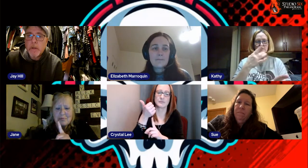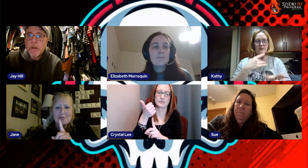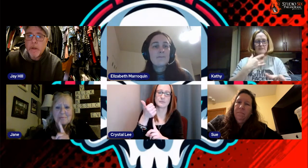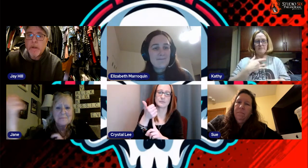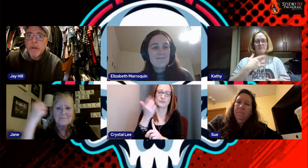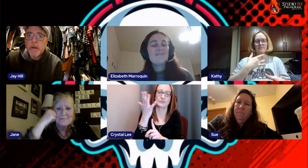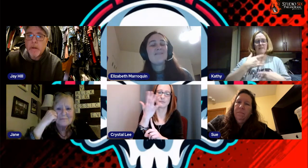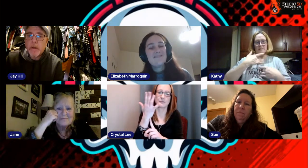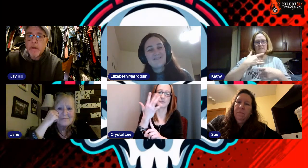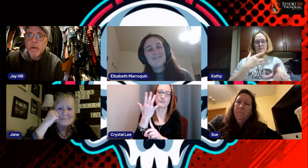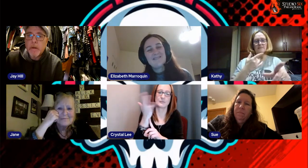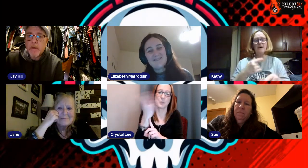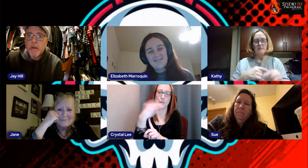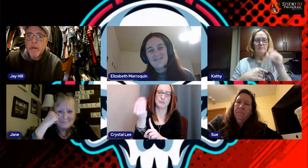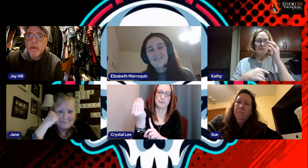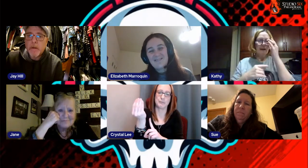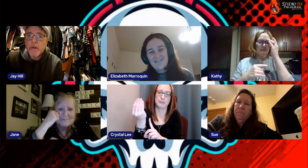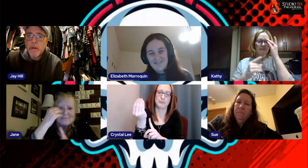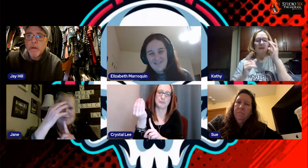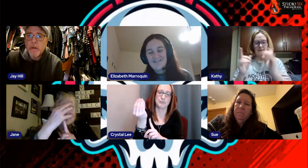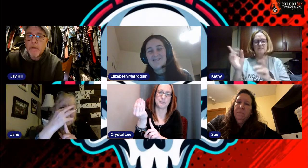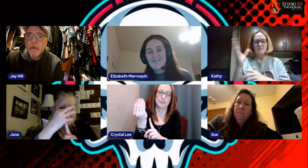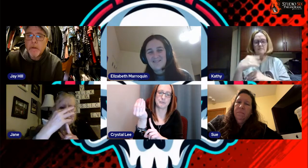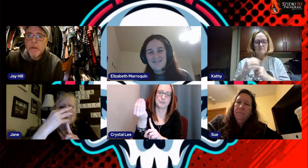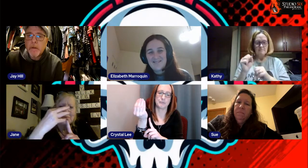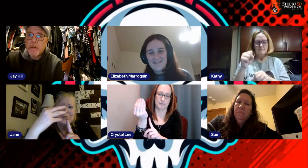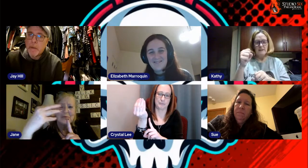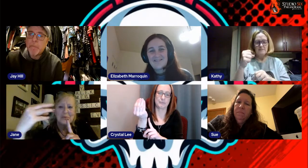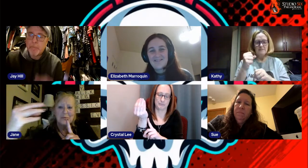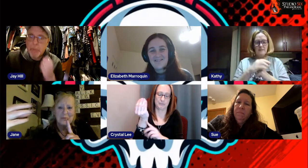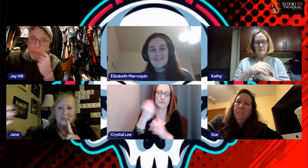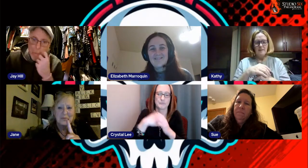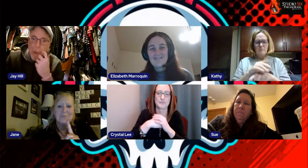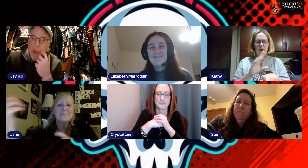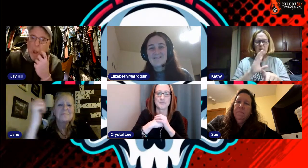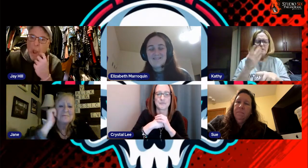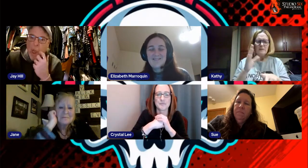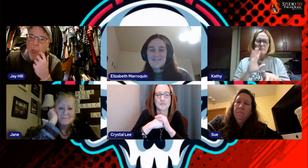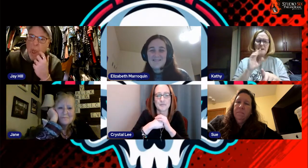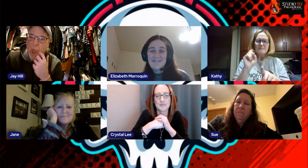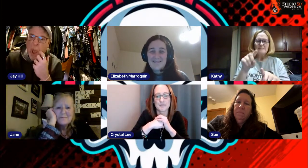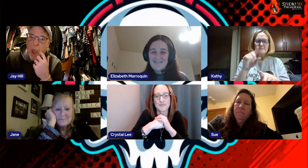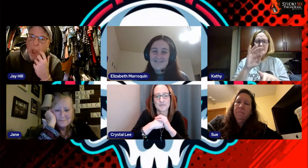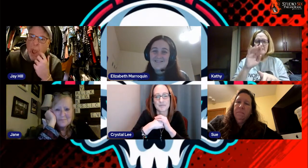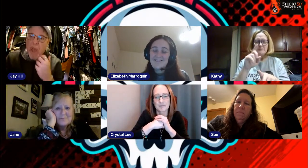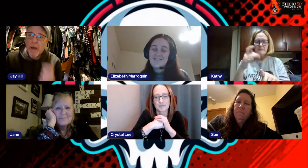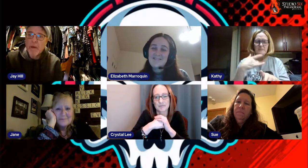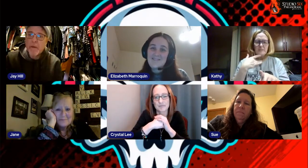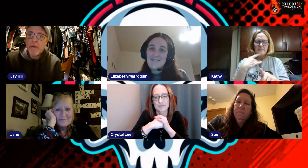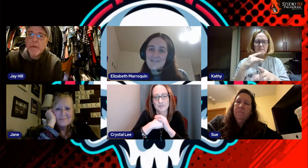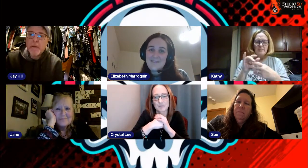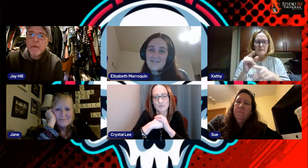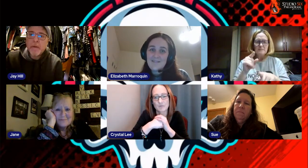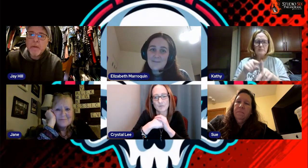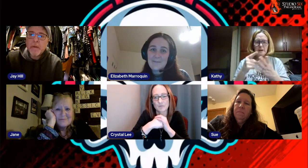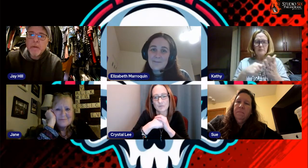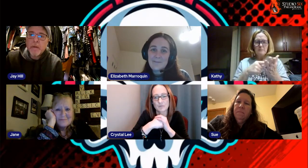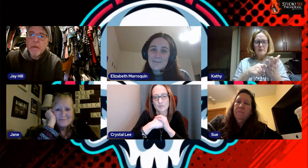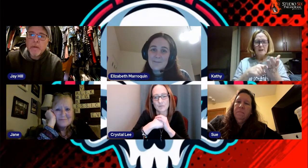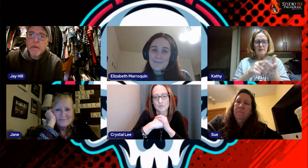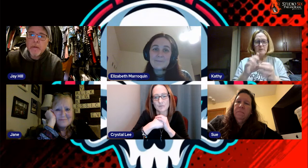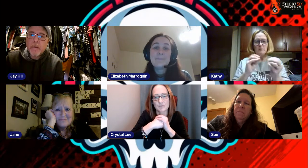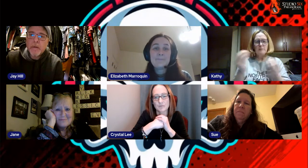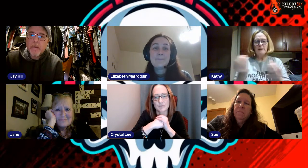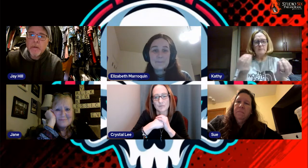Yeah. That's pretty fine. It's the feeling. The candle, yes. Yeah. I don't know. I mean, did Elizabeth feel that feeling